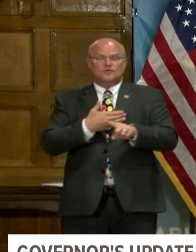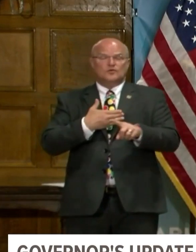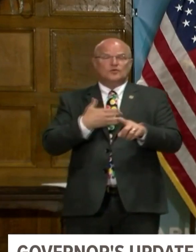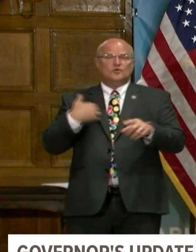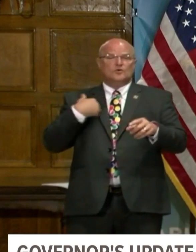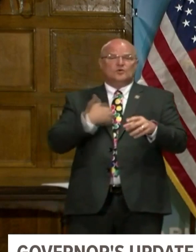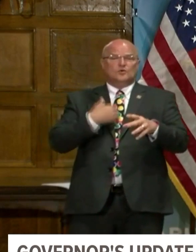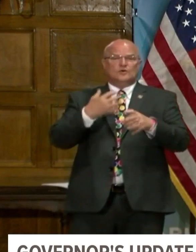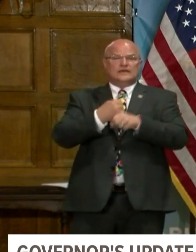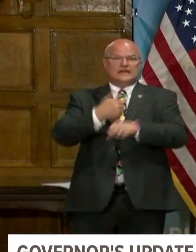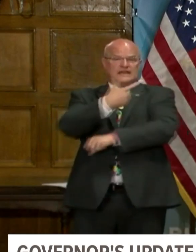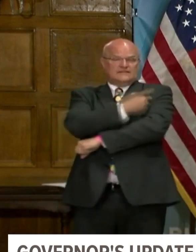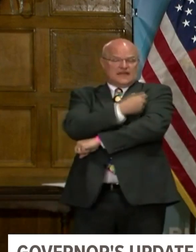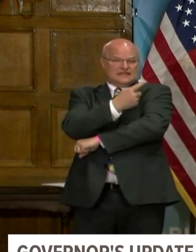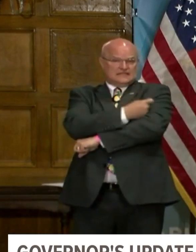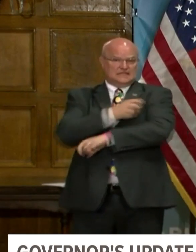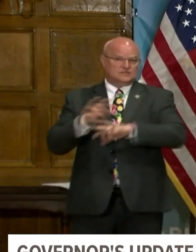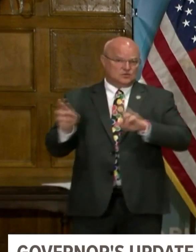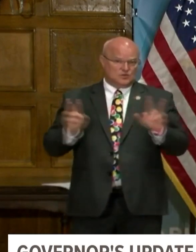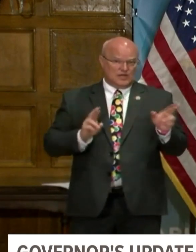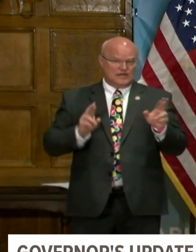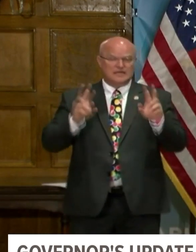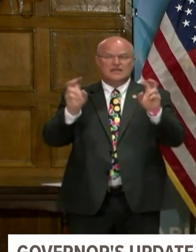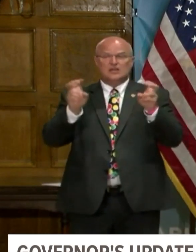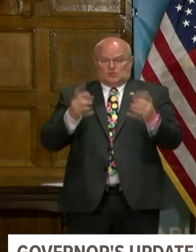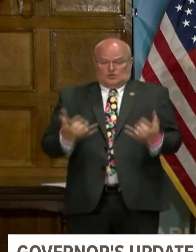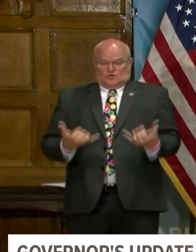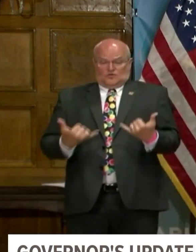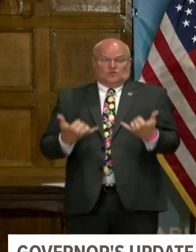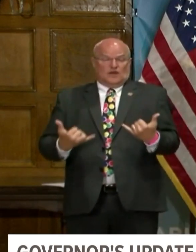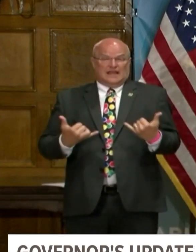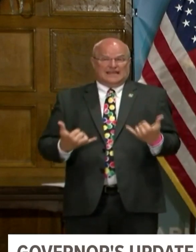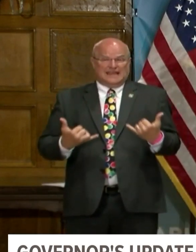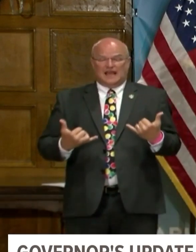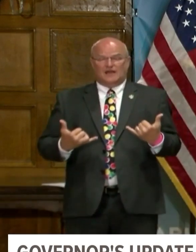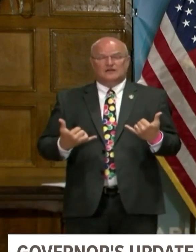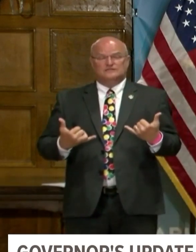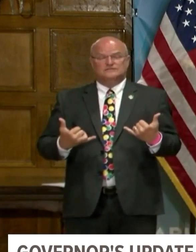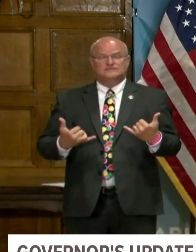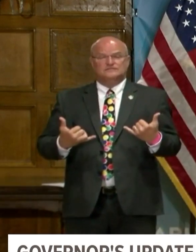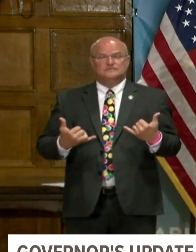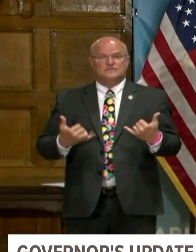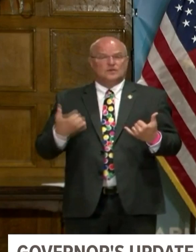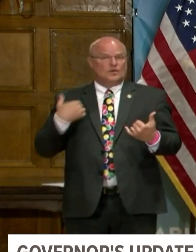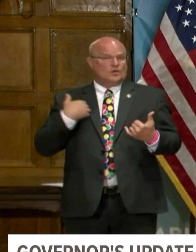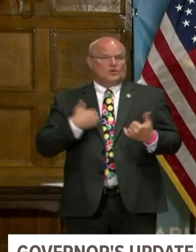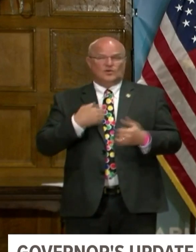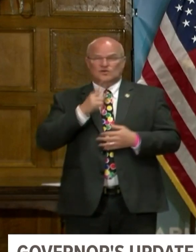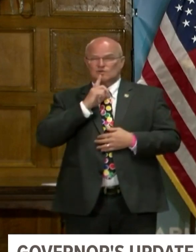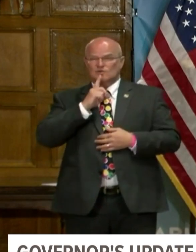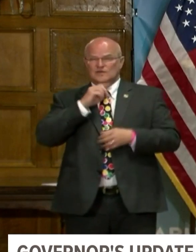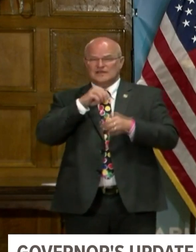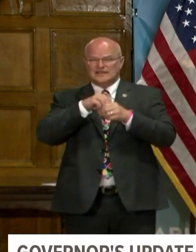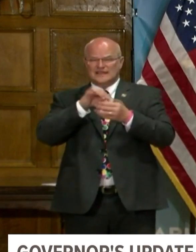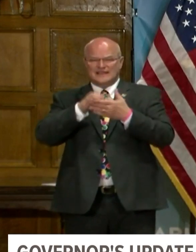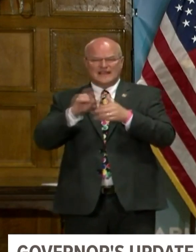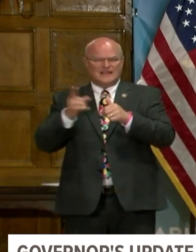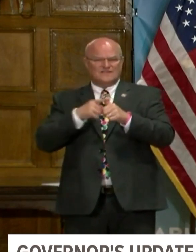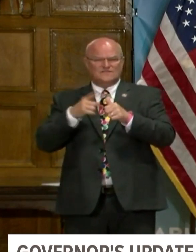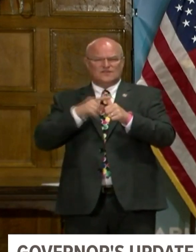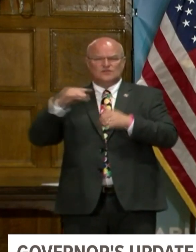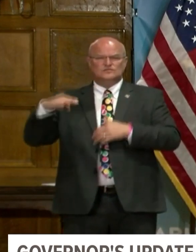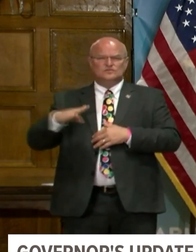get a vaccination. In terms of right now, you know, we are really in that